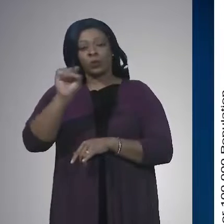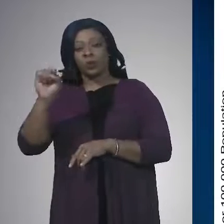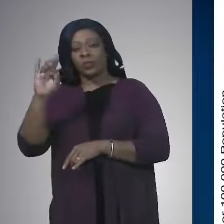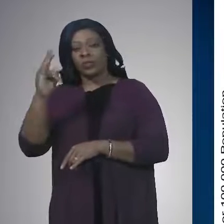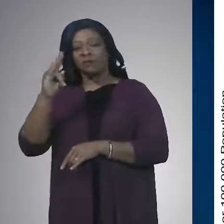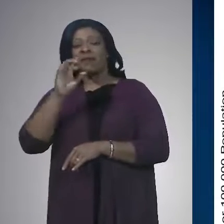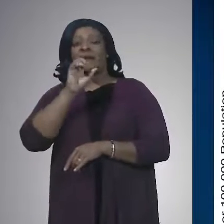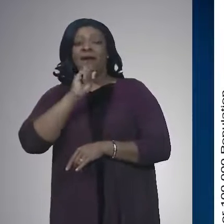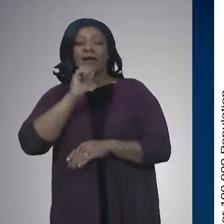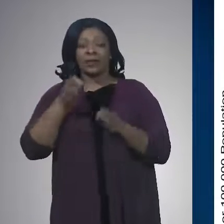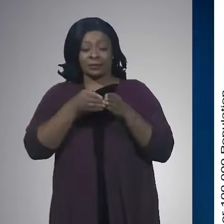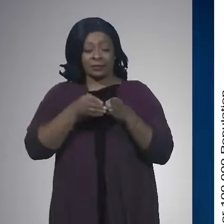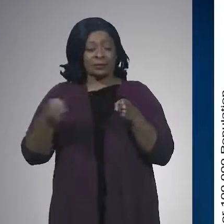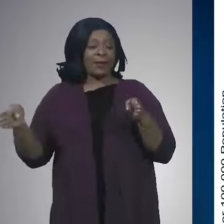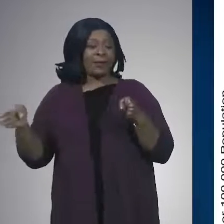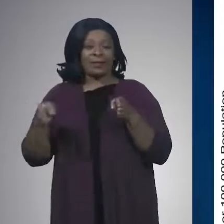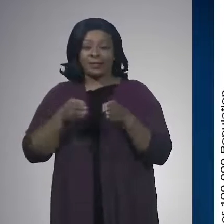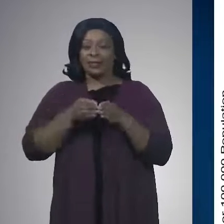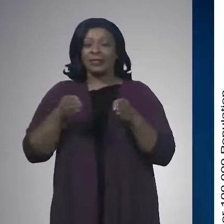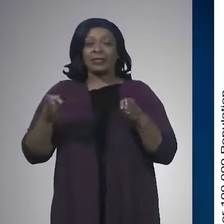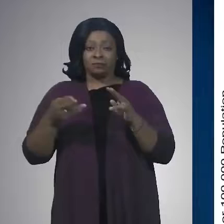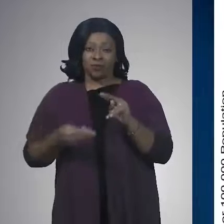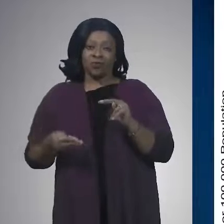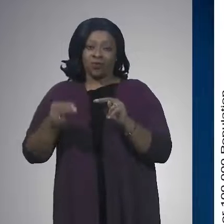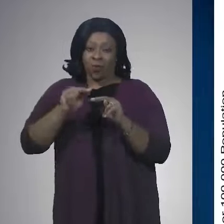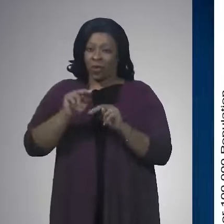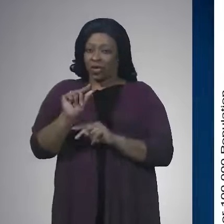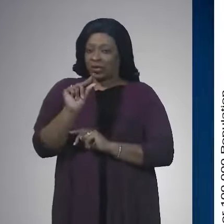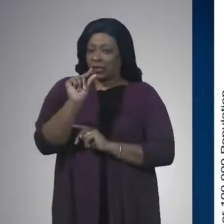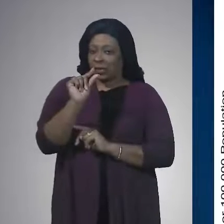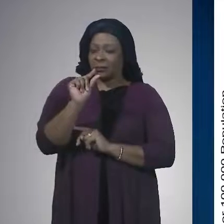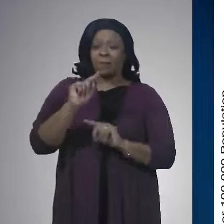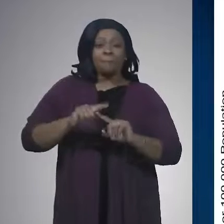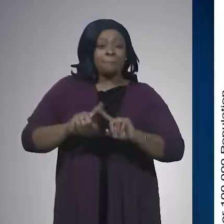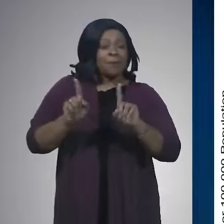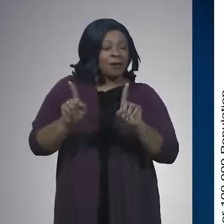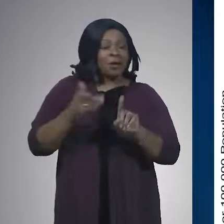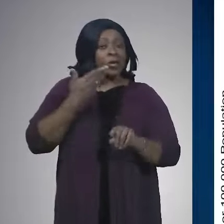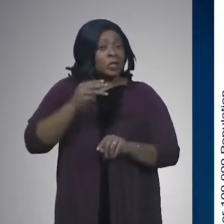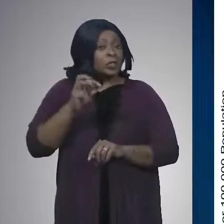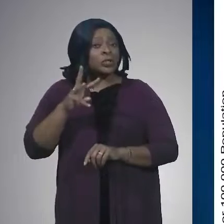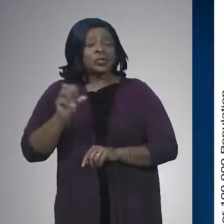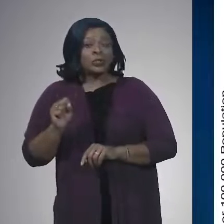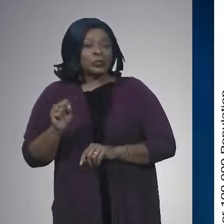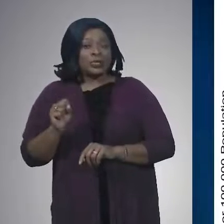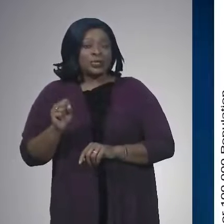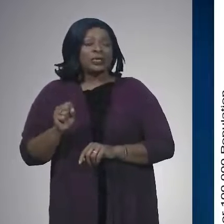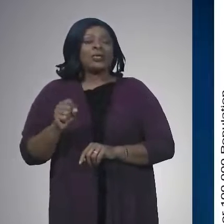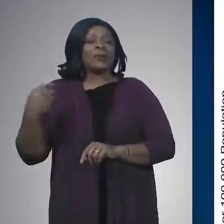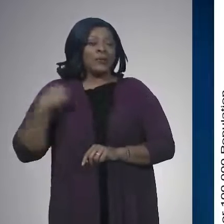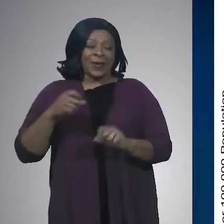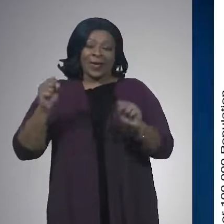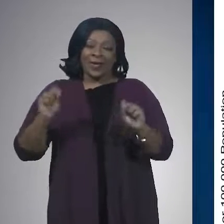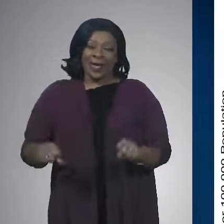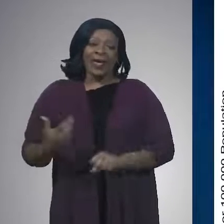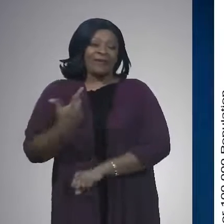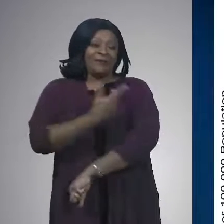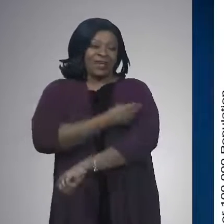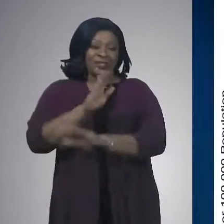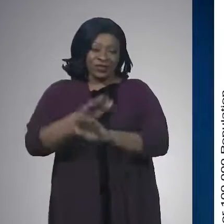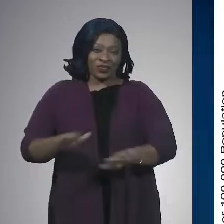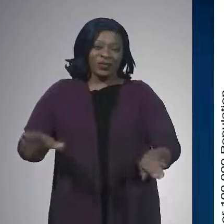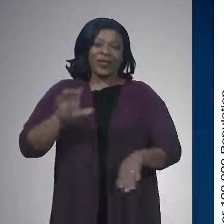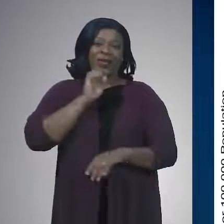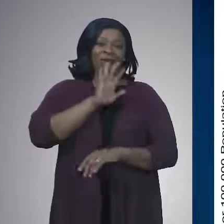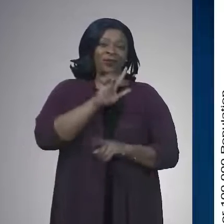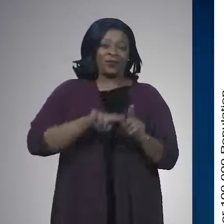age range, it has gone up a bit, but the good news is that we are able to vaccinate children 5